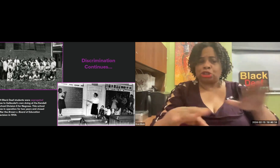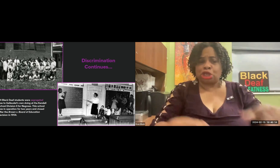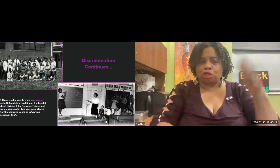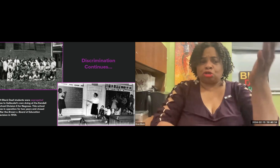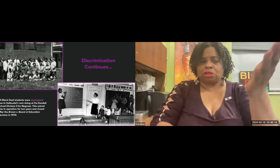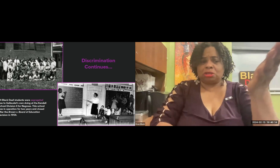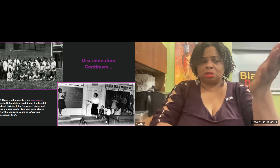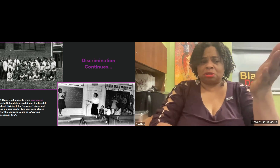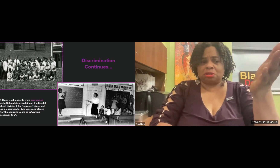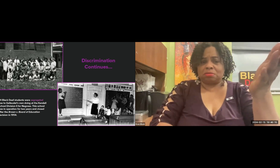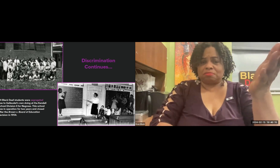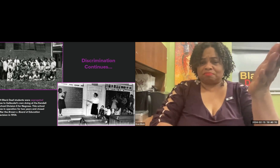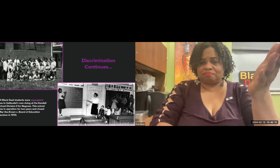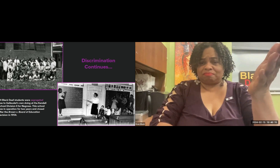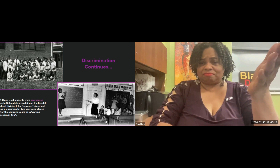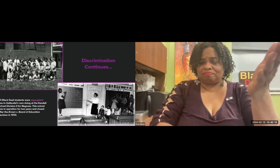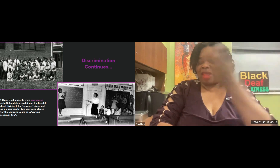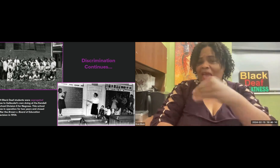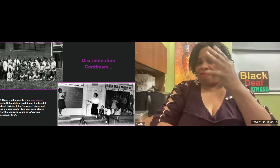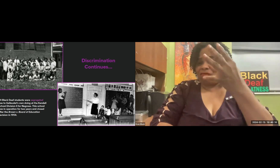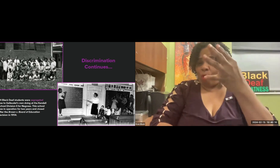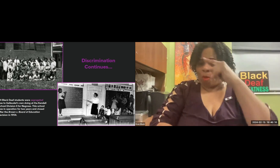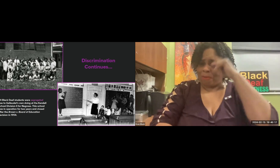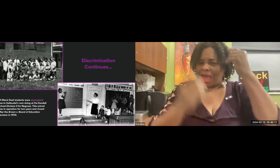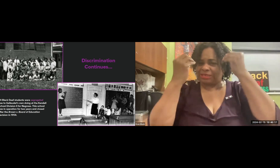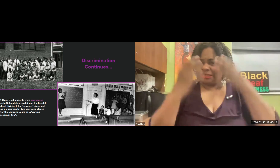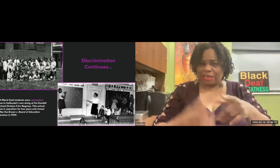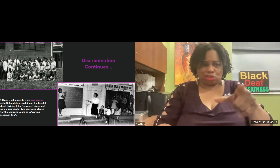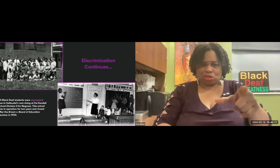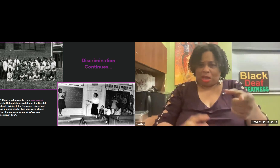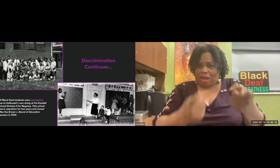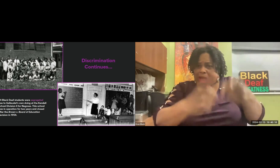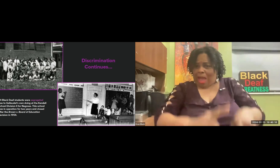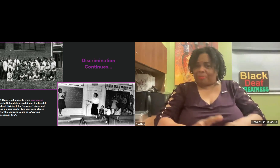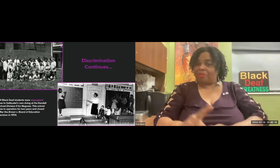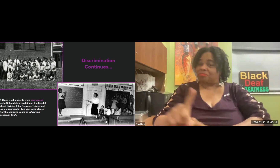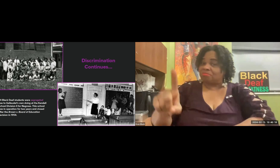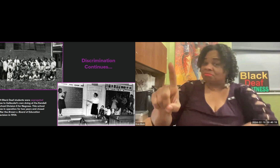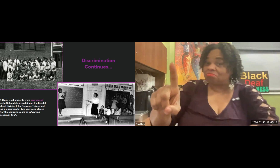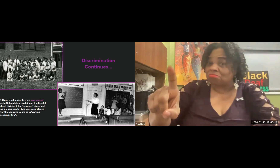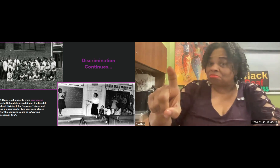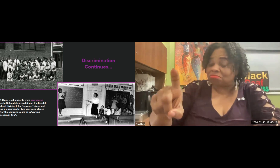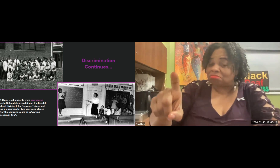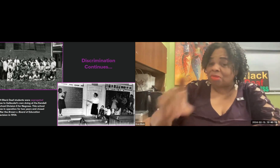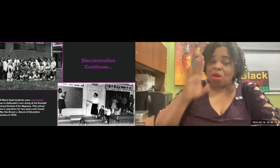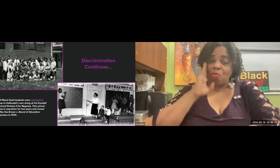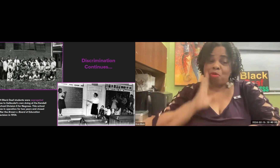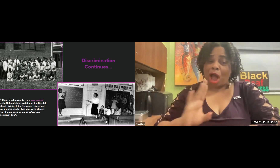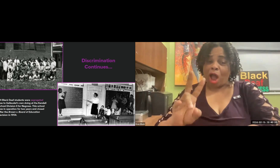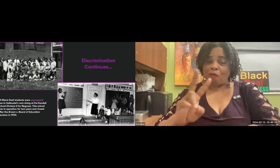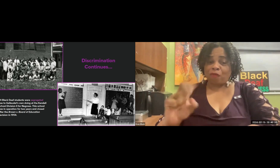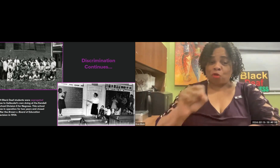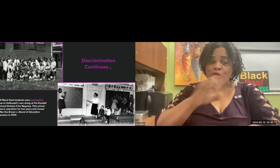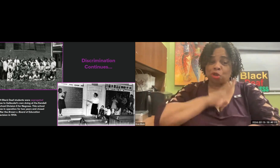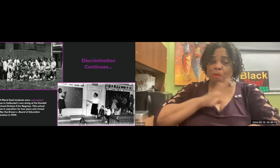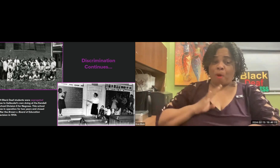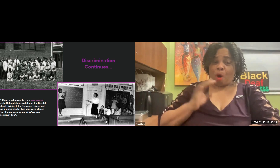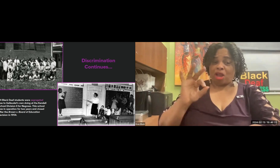If not for that, those 24 deaf children, where would they be? And the 4 Black teachers, what would have happened to